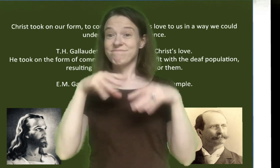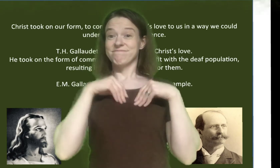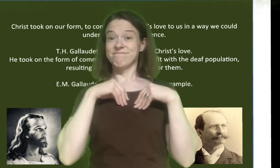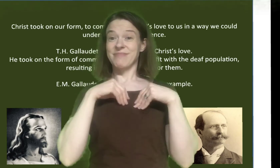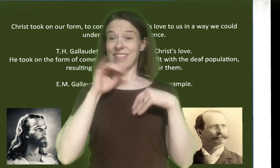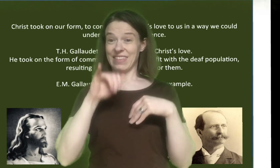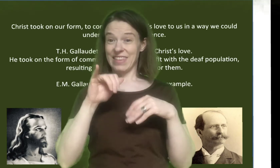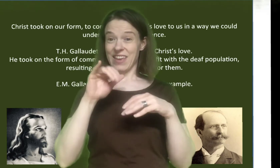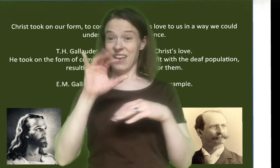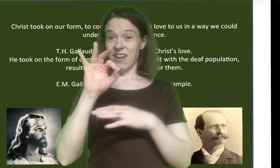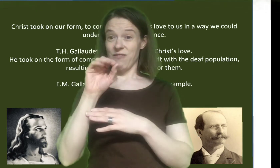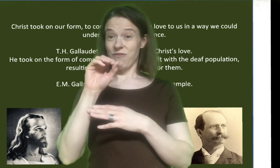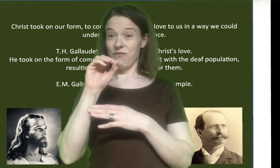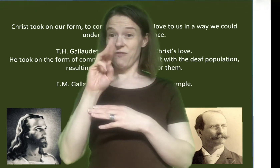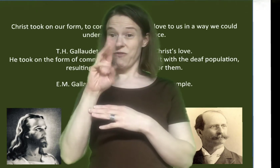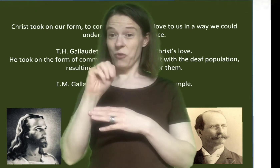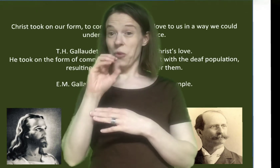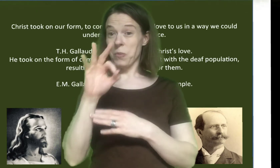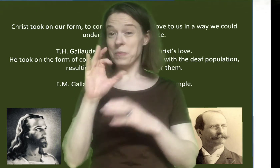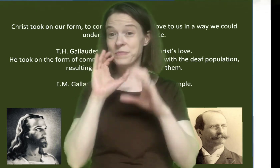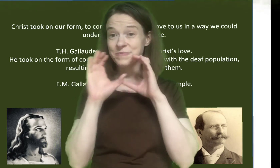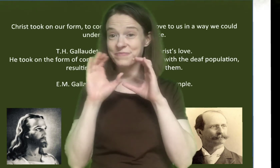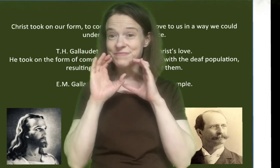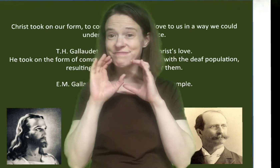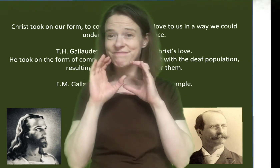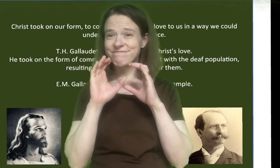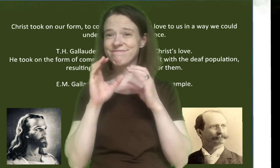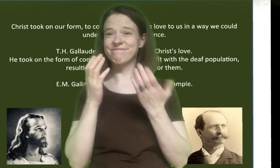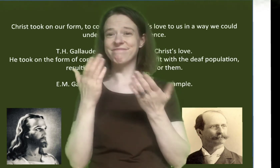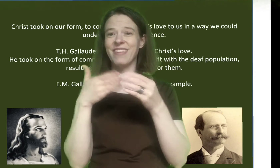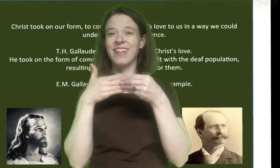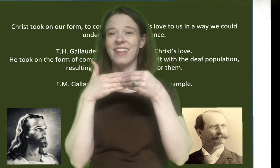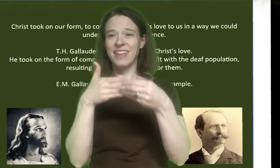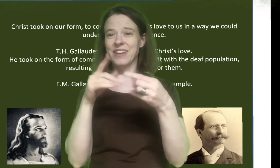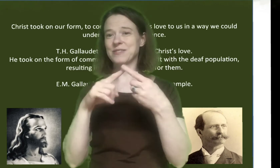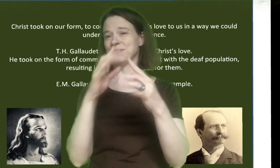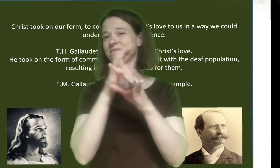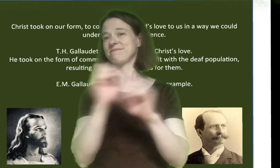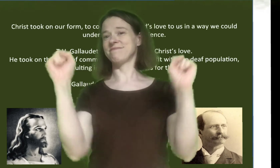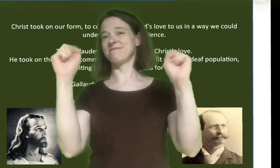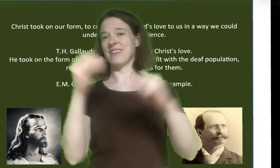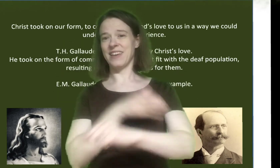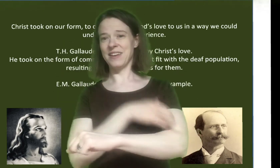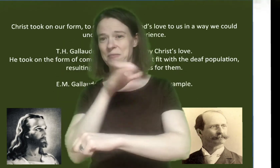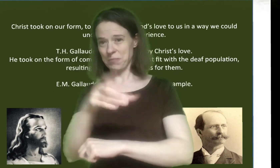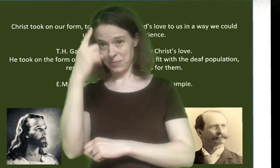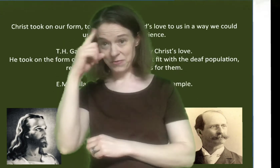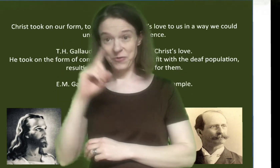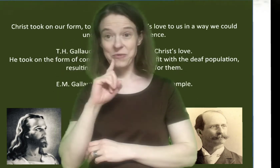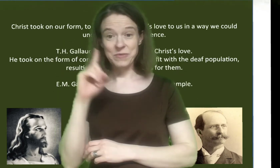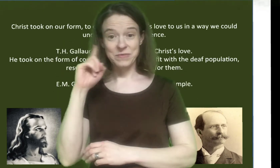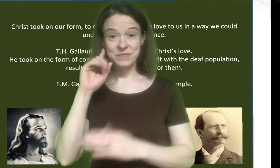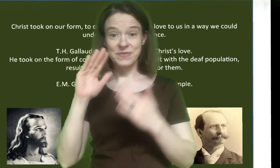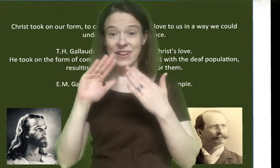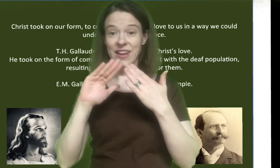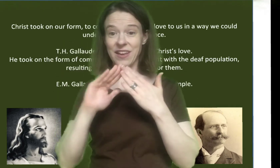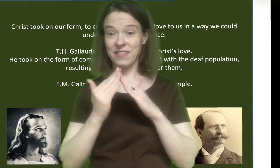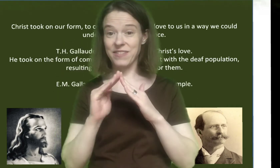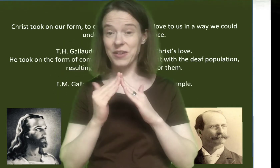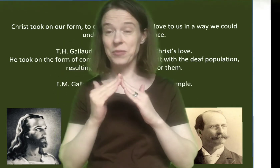that, taking that form of communication led to the freedom and empowerment of the